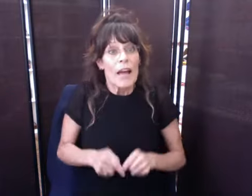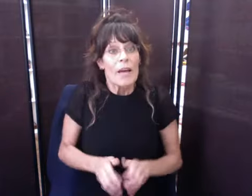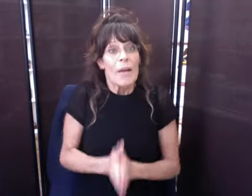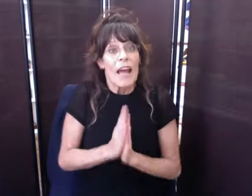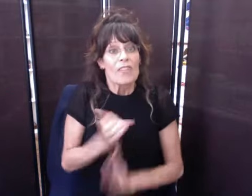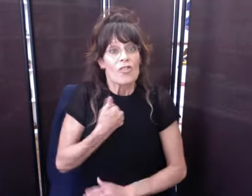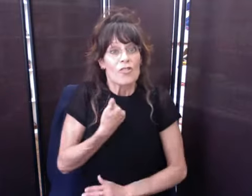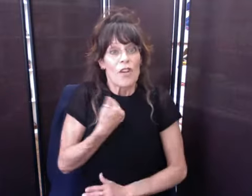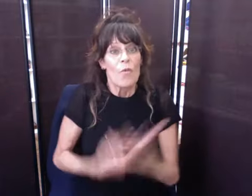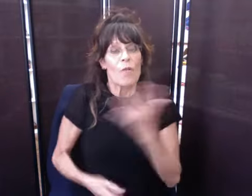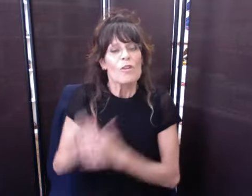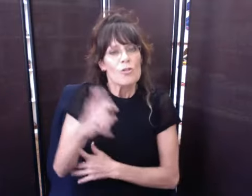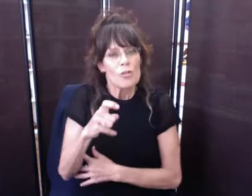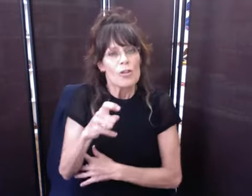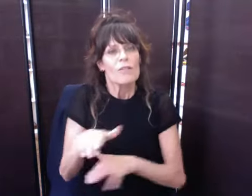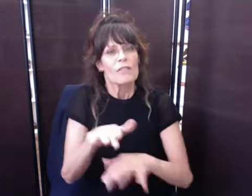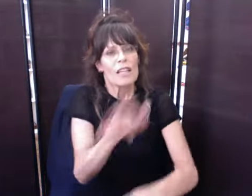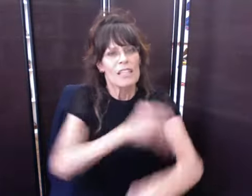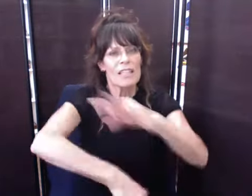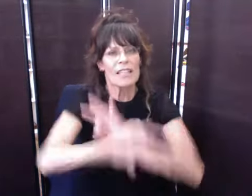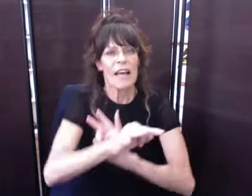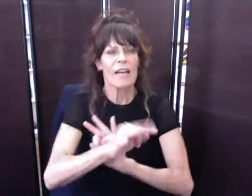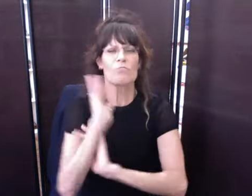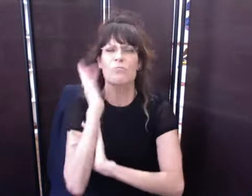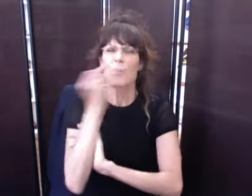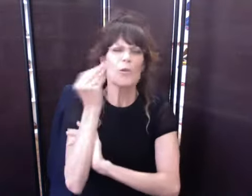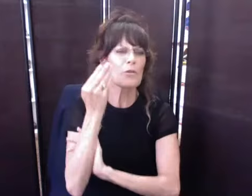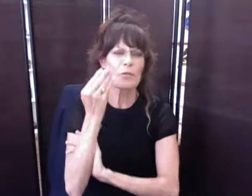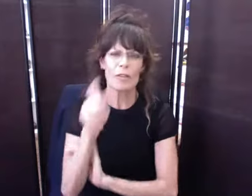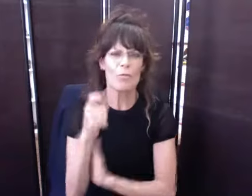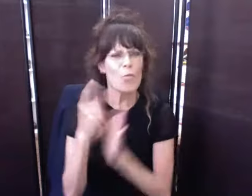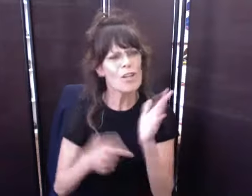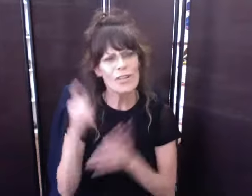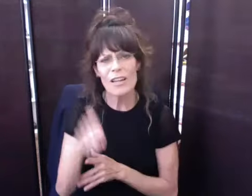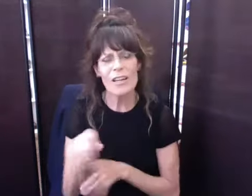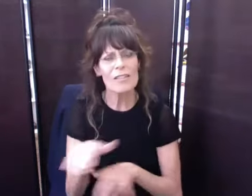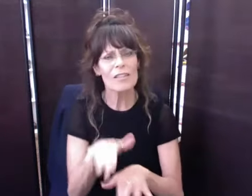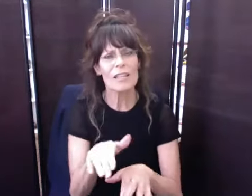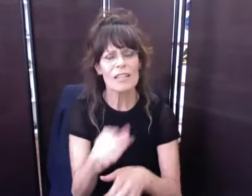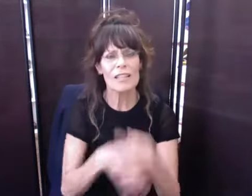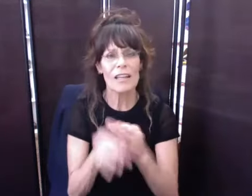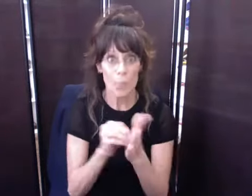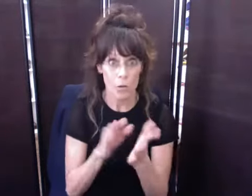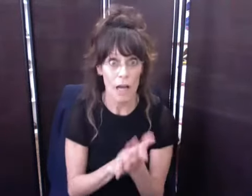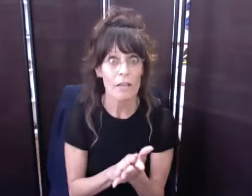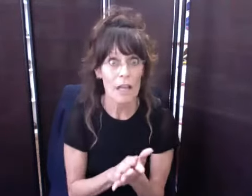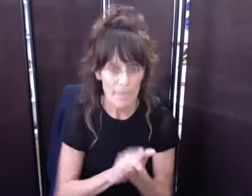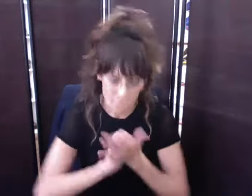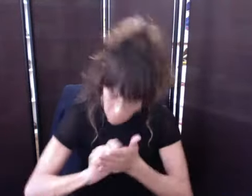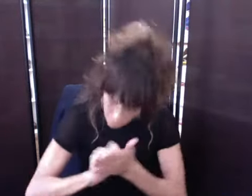should have done instead, which is a beautiful question to ask. What should I have done instead? And I wrote all that down. And from that information,